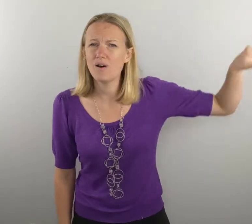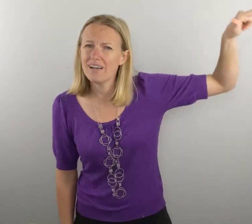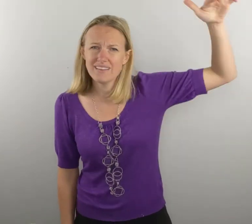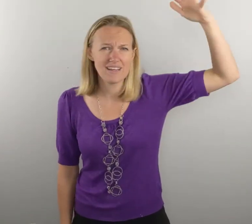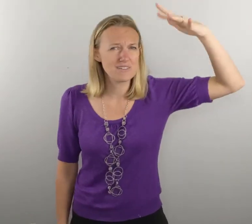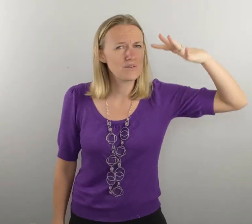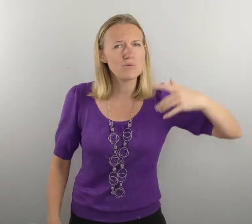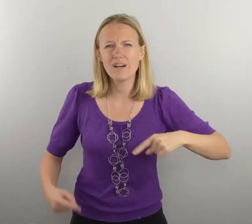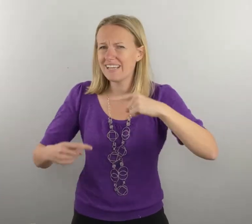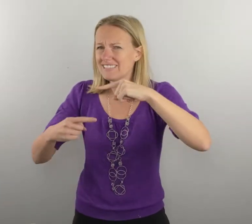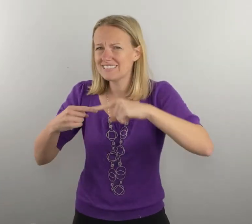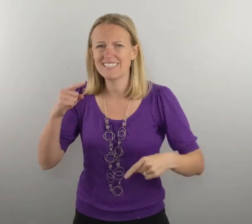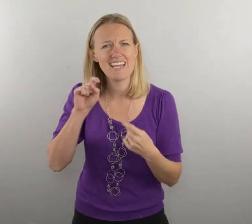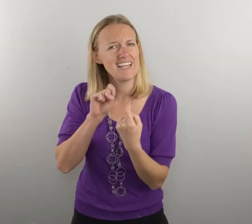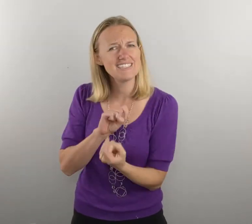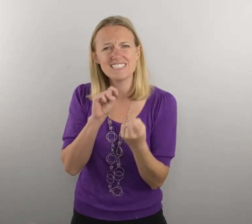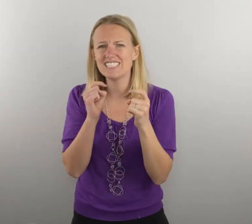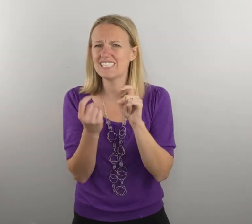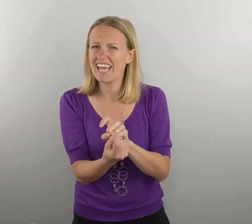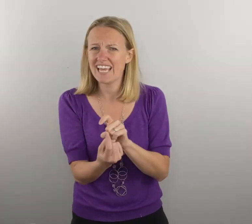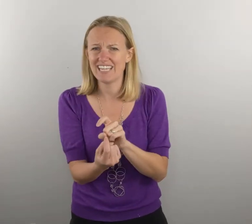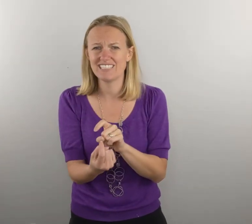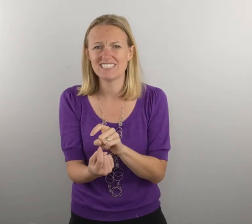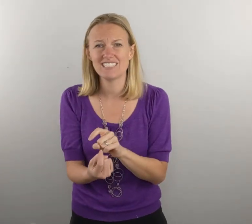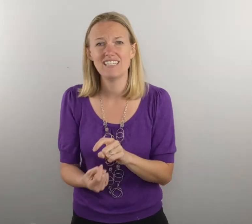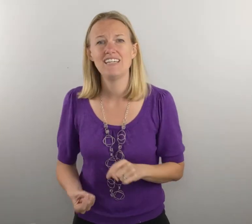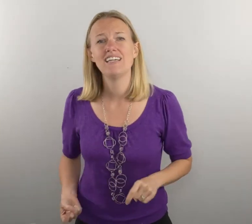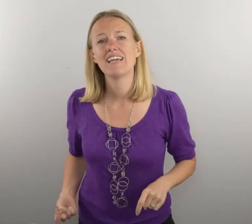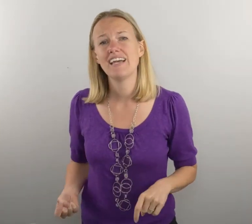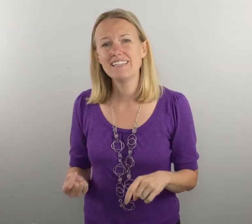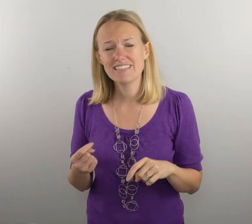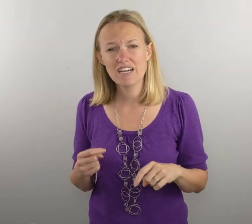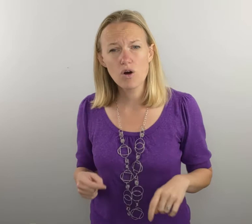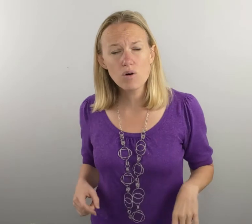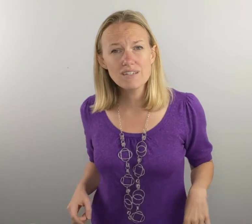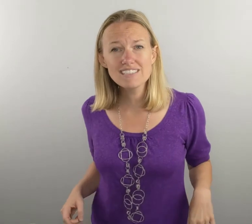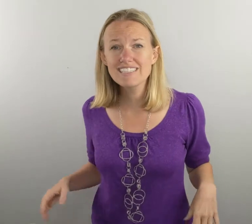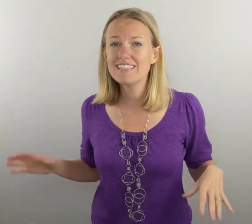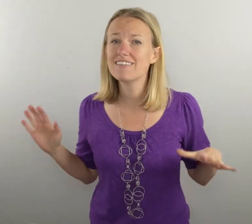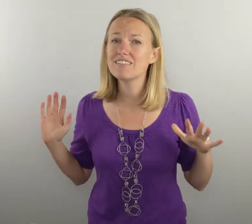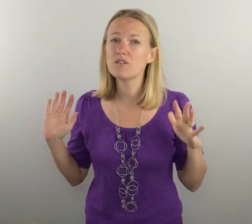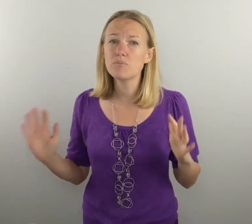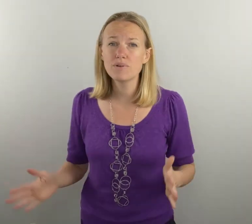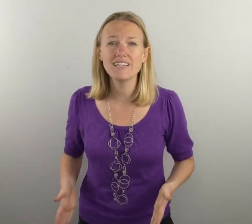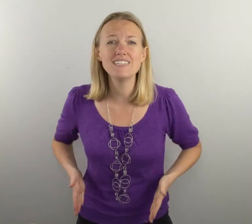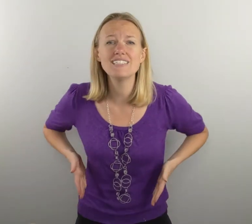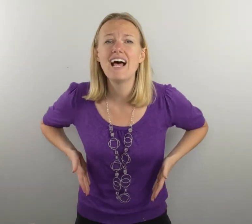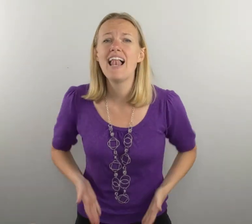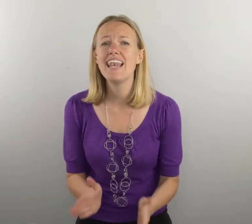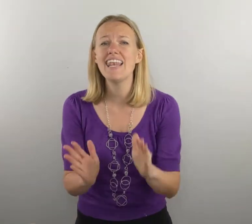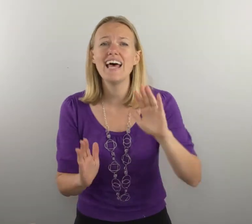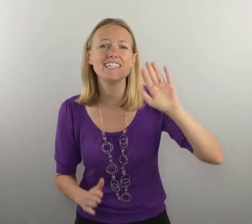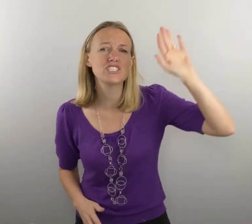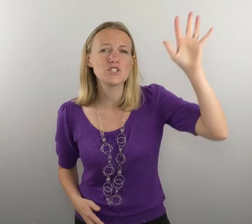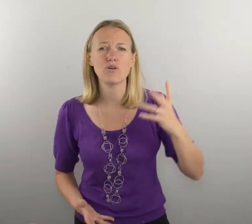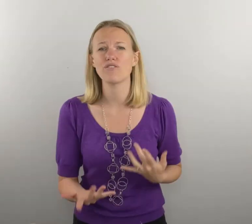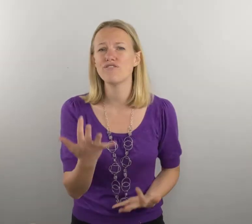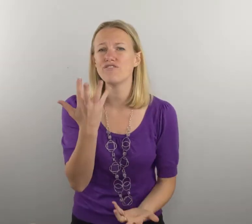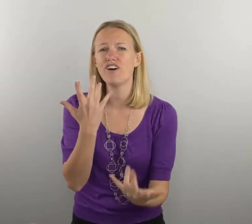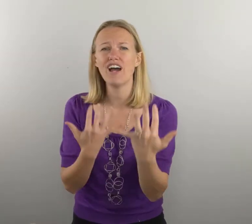one that grace can't change. Okay, then that chorus, and then onto the bridge. Let your